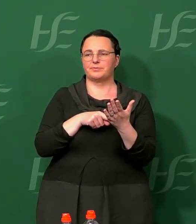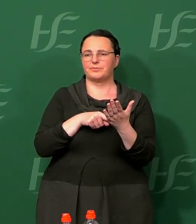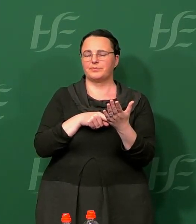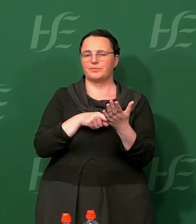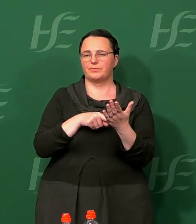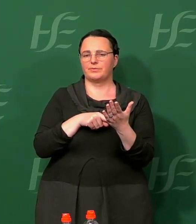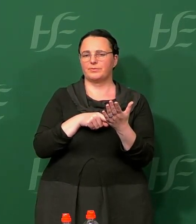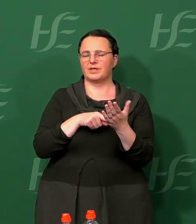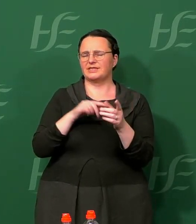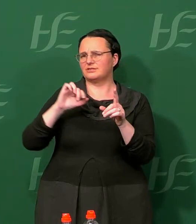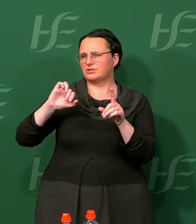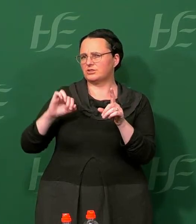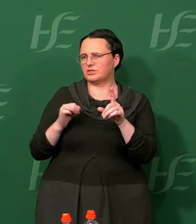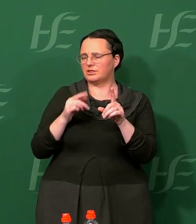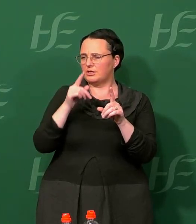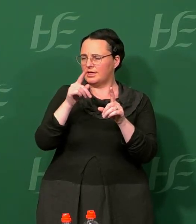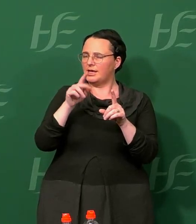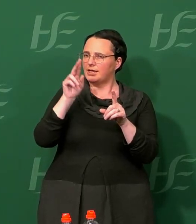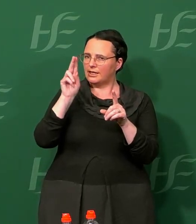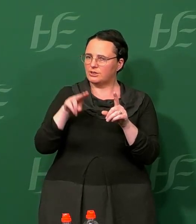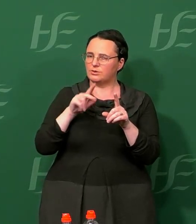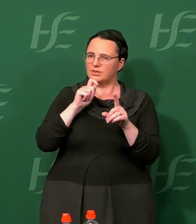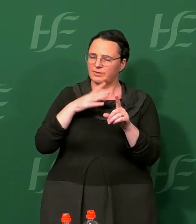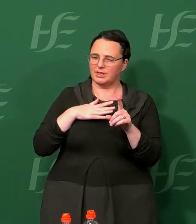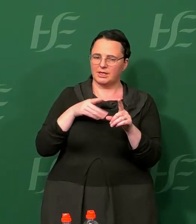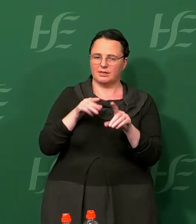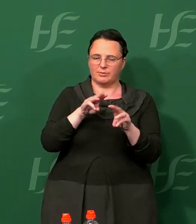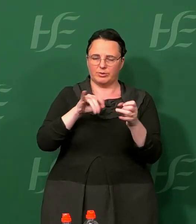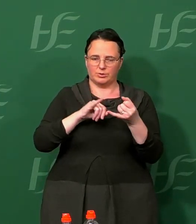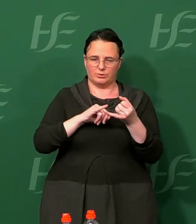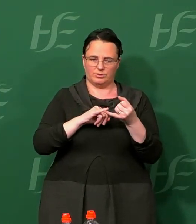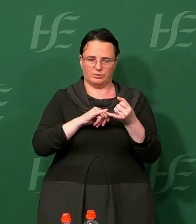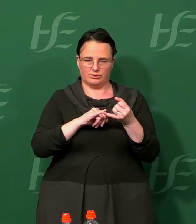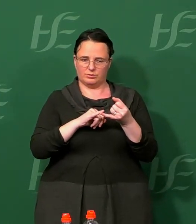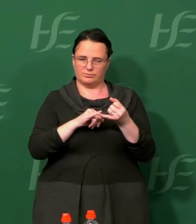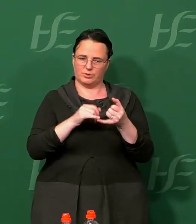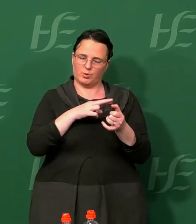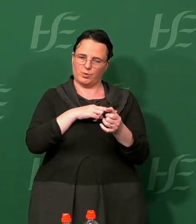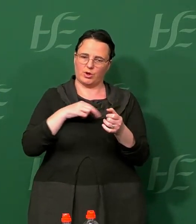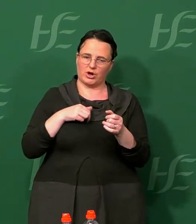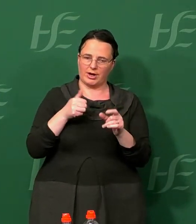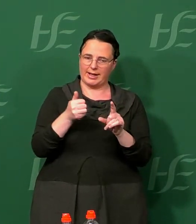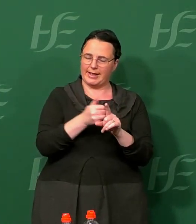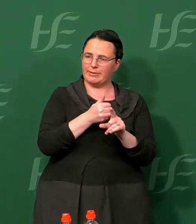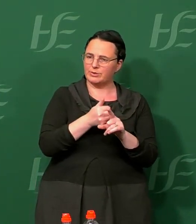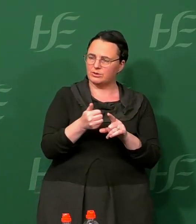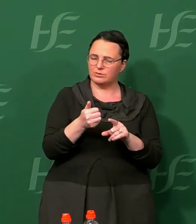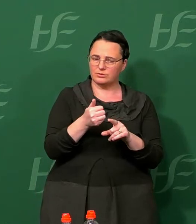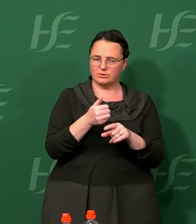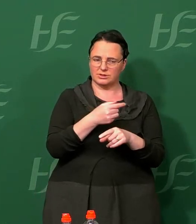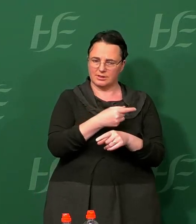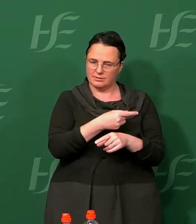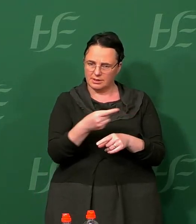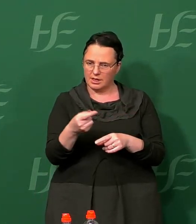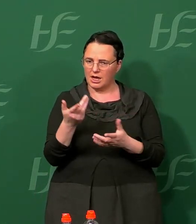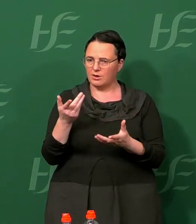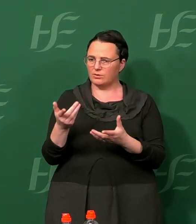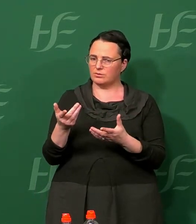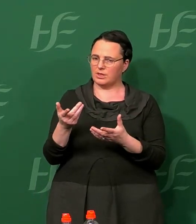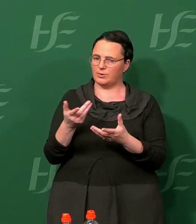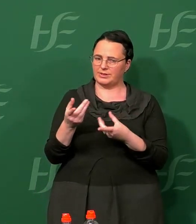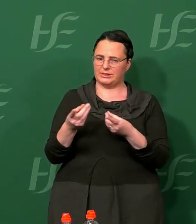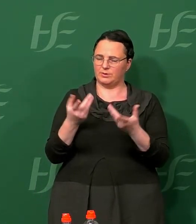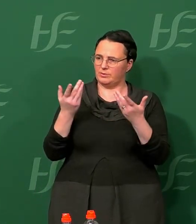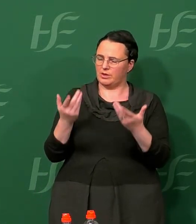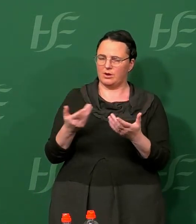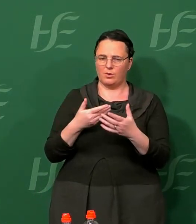can you tell me how are the people who were abused doing now, and what measures are in place to